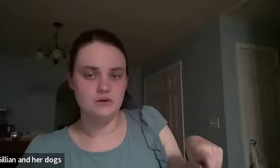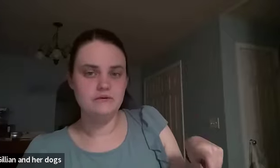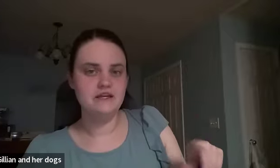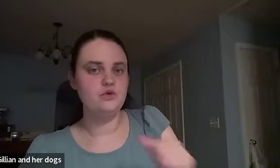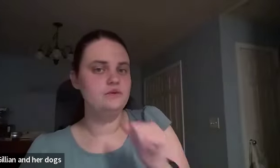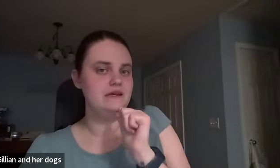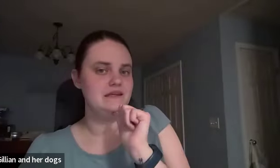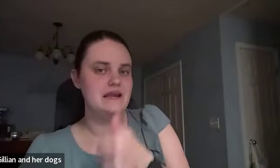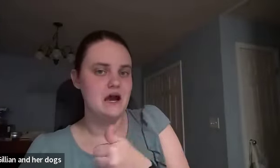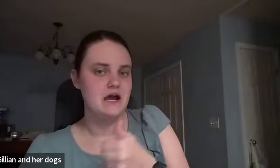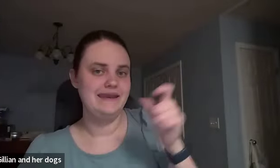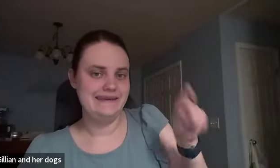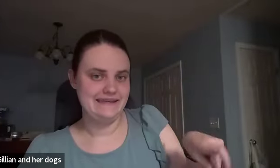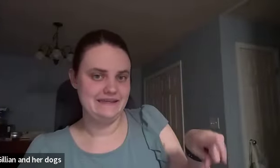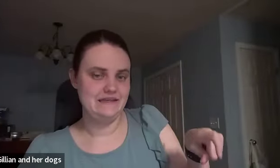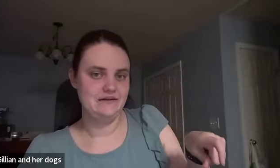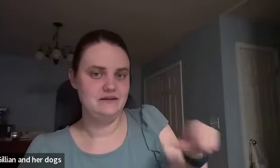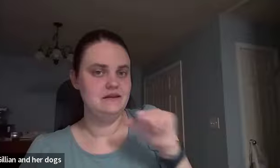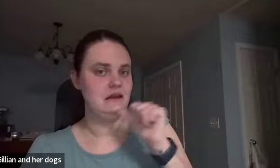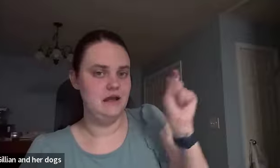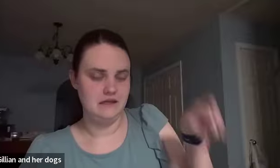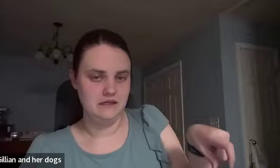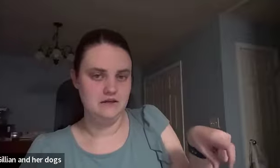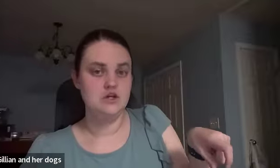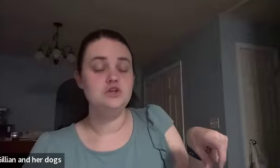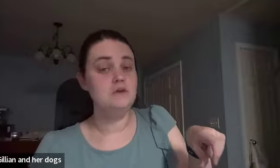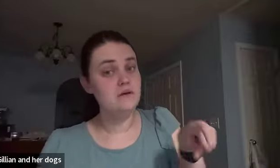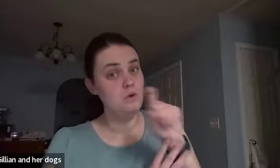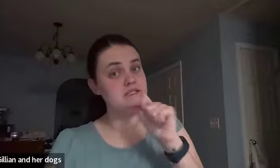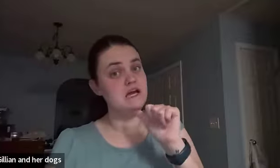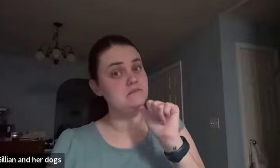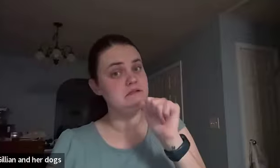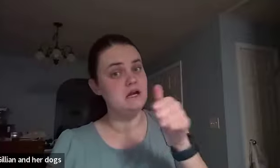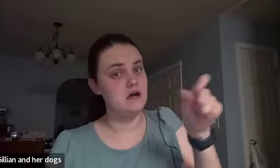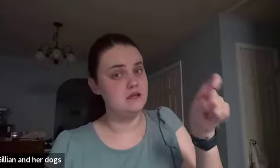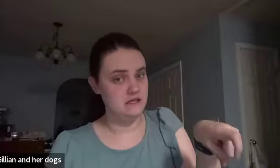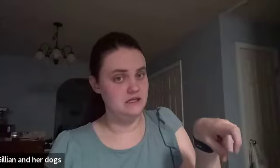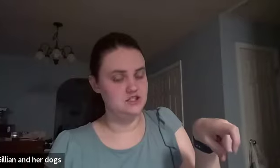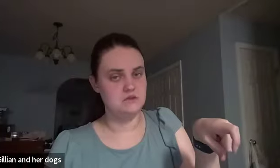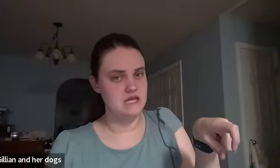Don't need would be not needed. Not need. You can one time, not need, just one